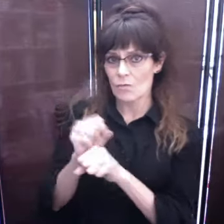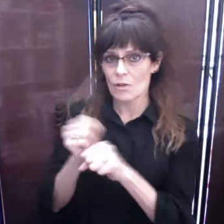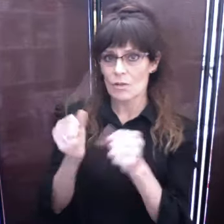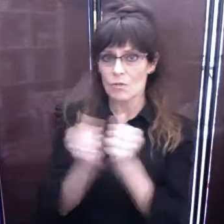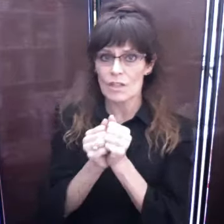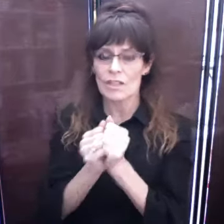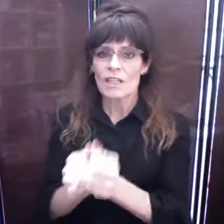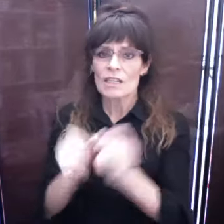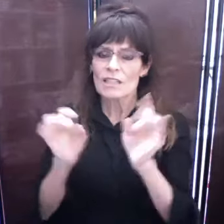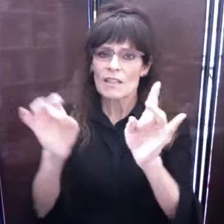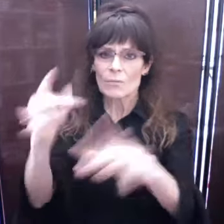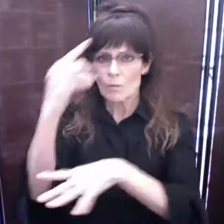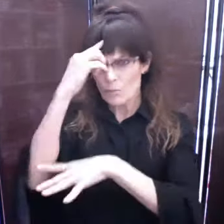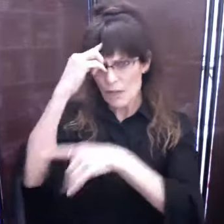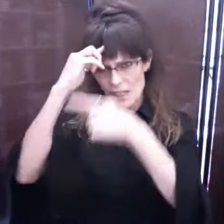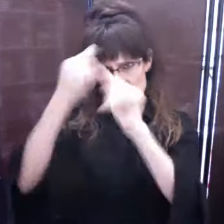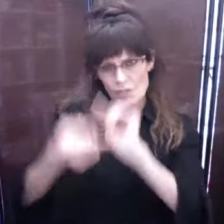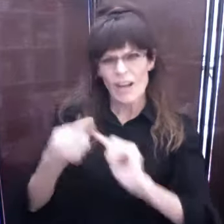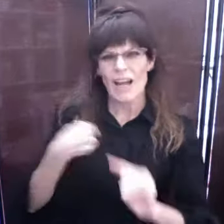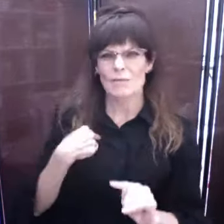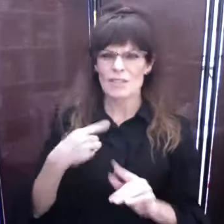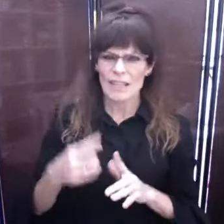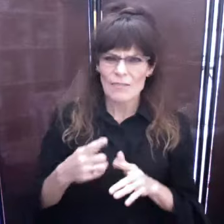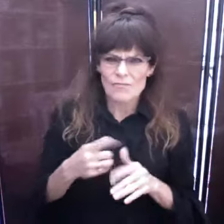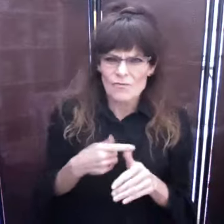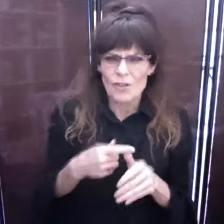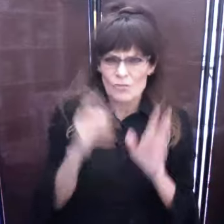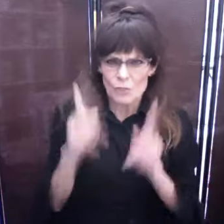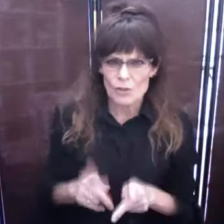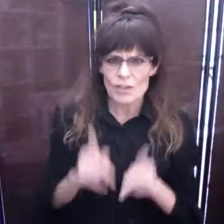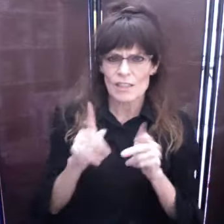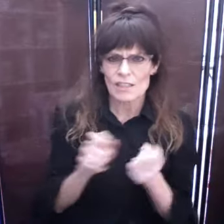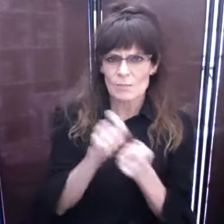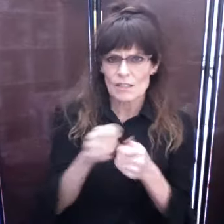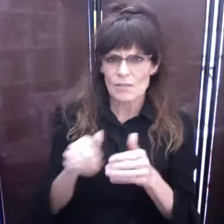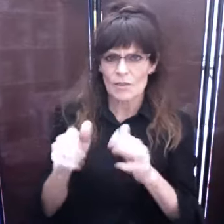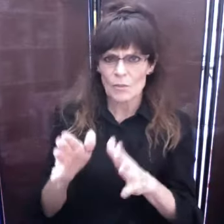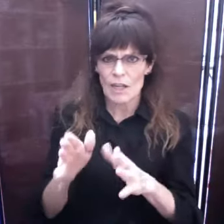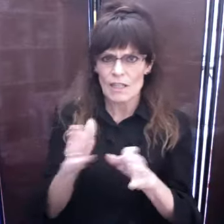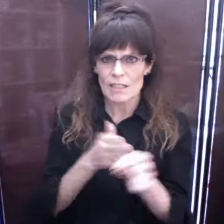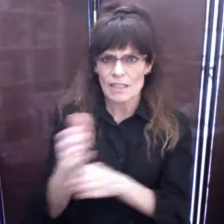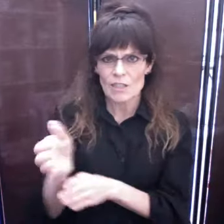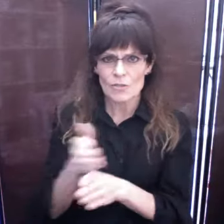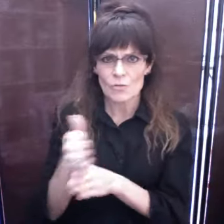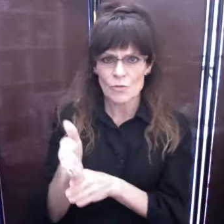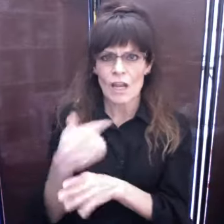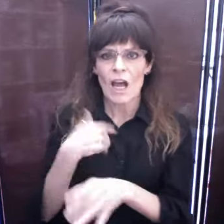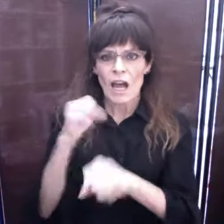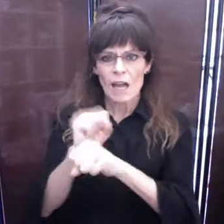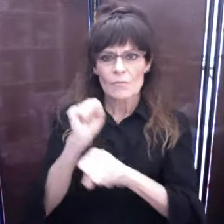alcoholism. I'm actually kind of a pioneer in a very specific way in this part of the industry I'm working in. The sharp uptick I see